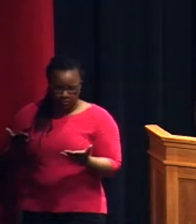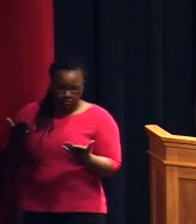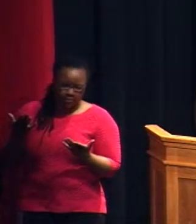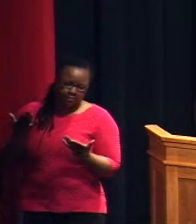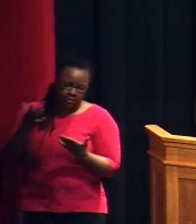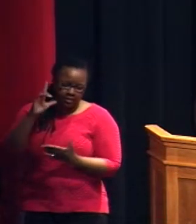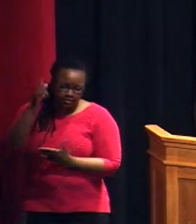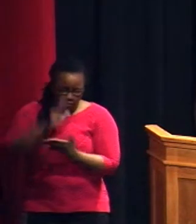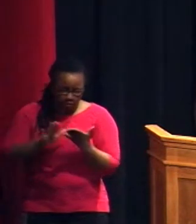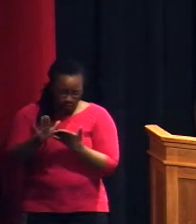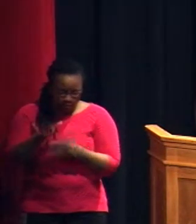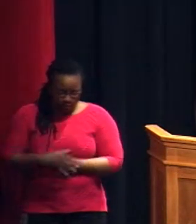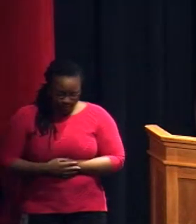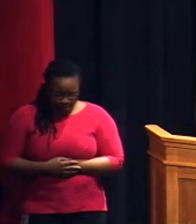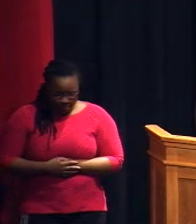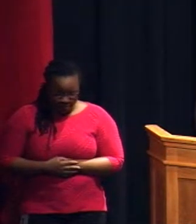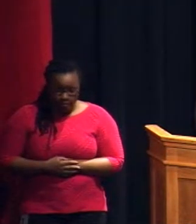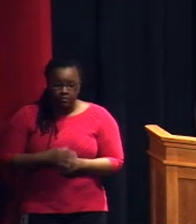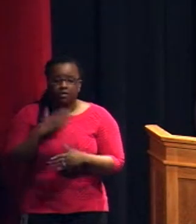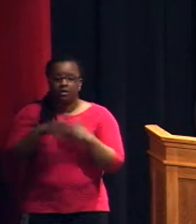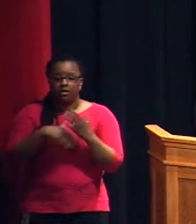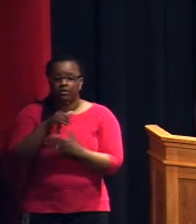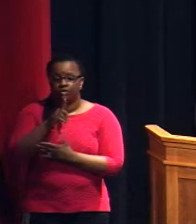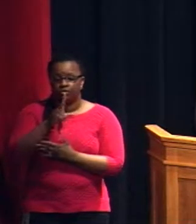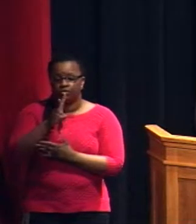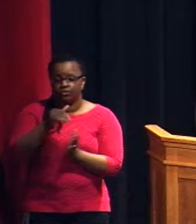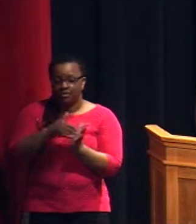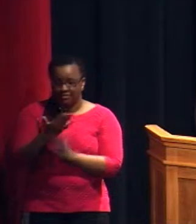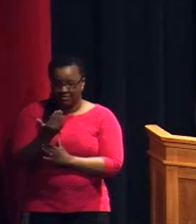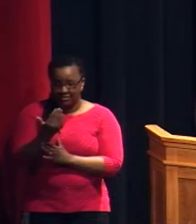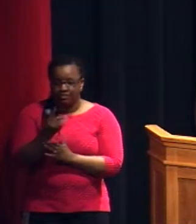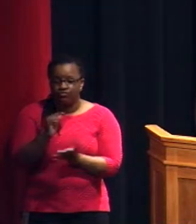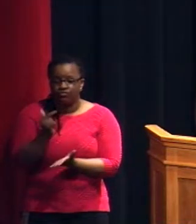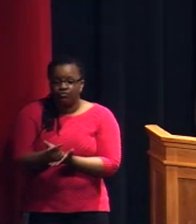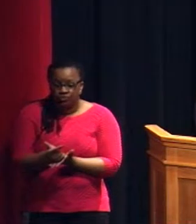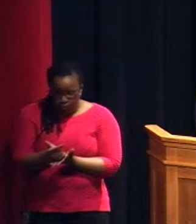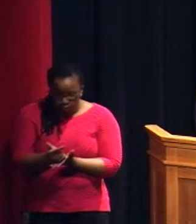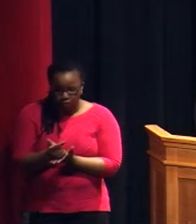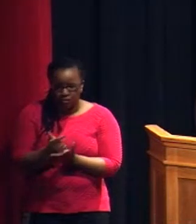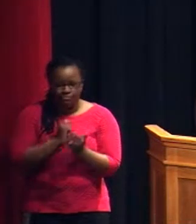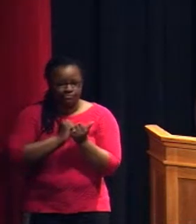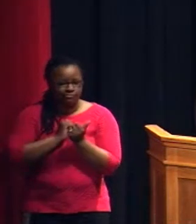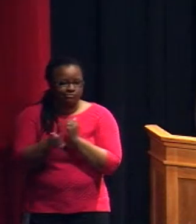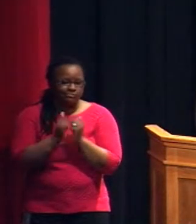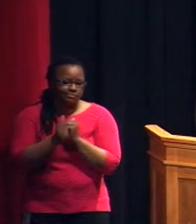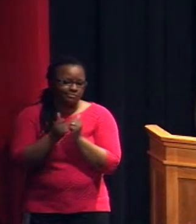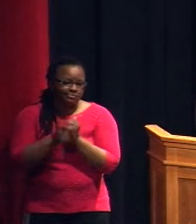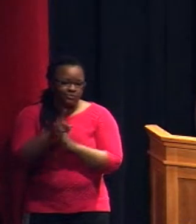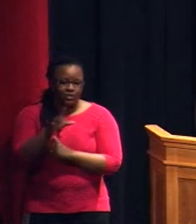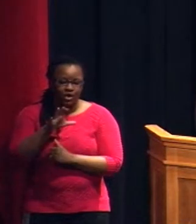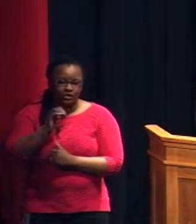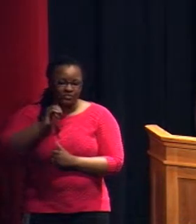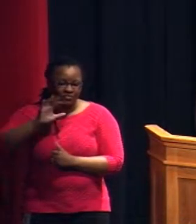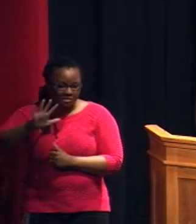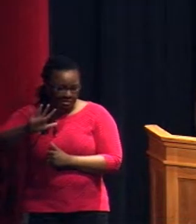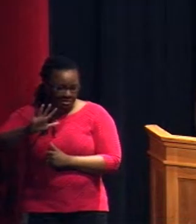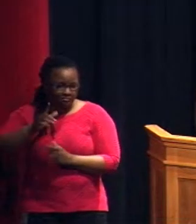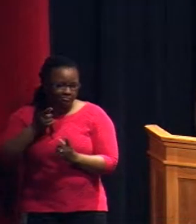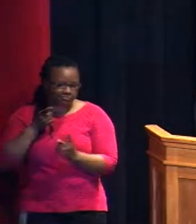players. Upon graduation in 2015, Desi had succeeded in surpassing her goal with over